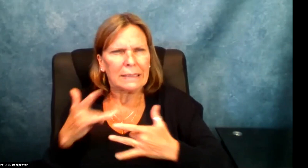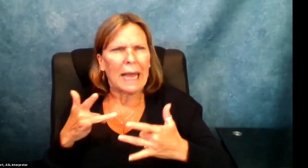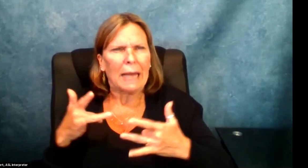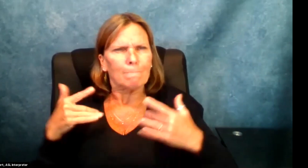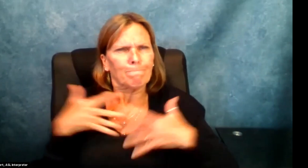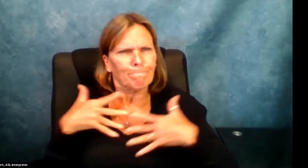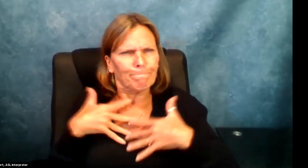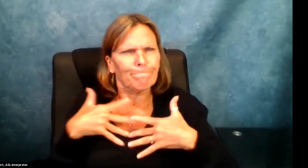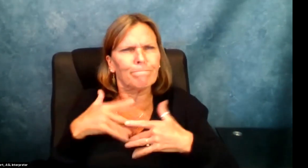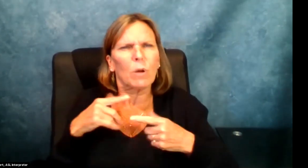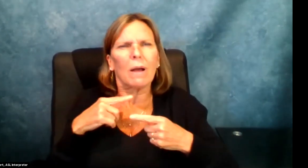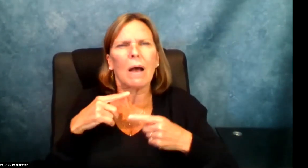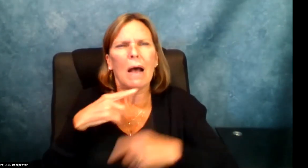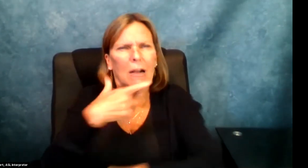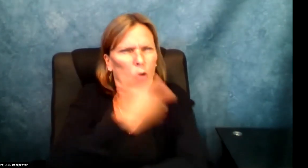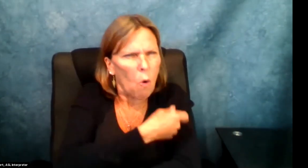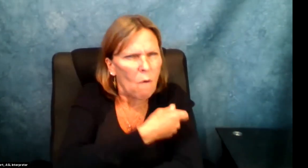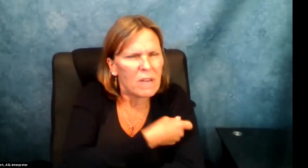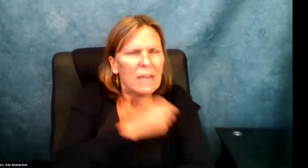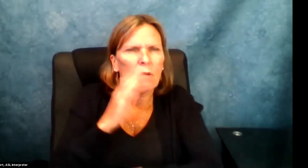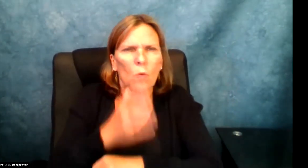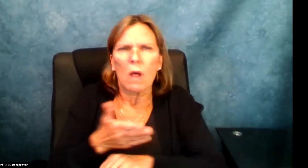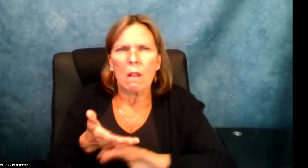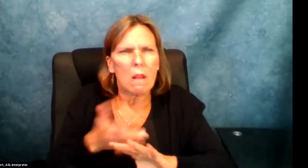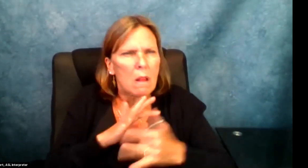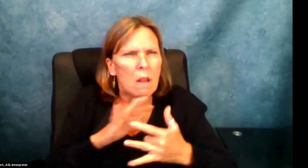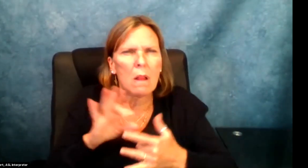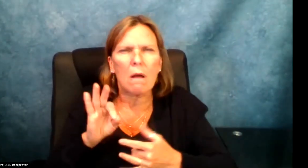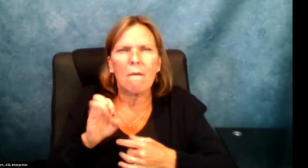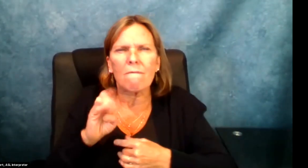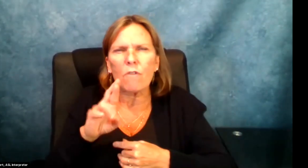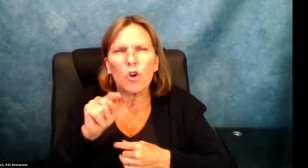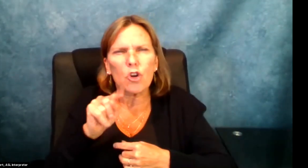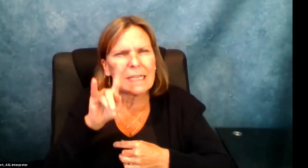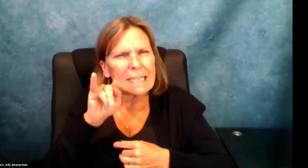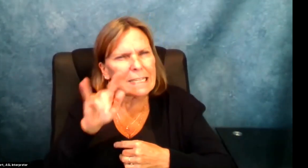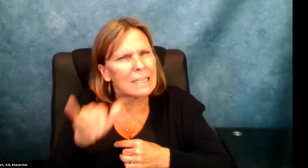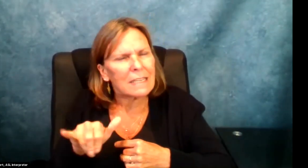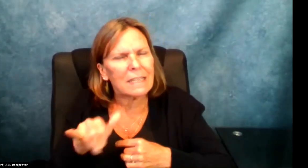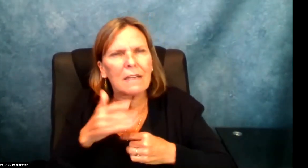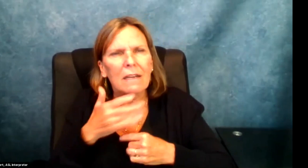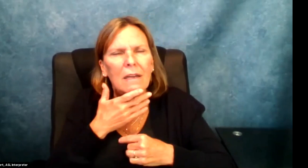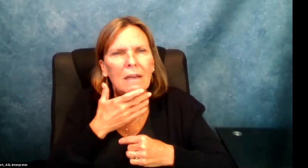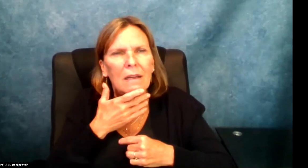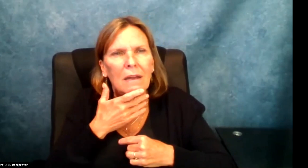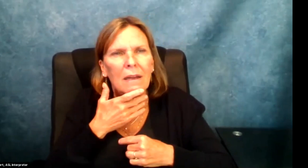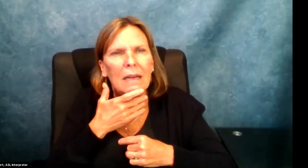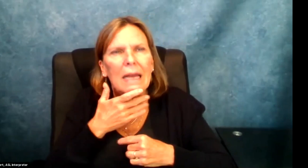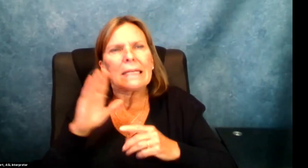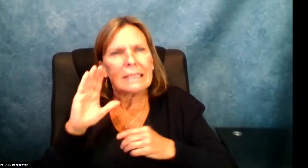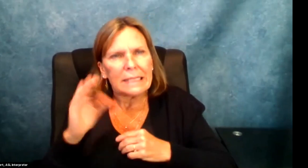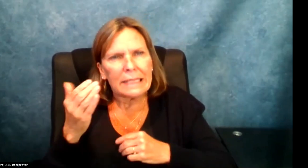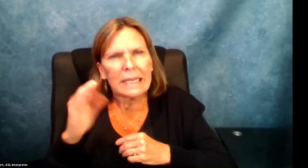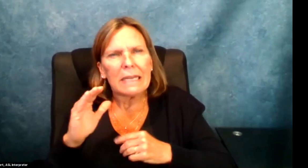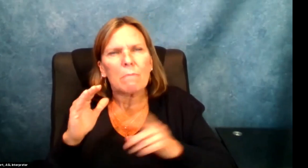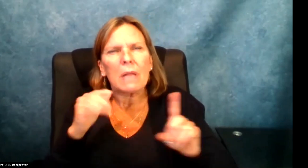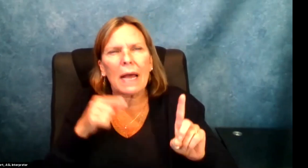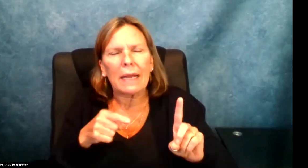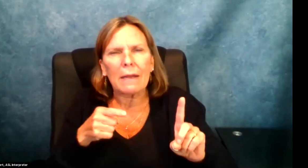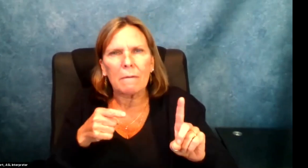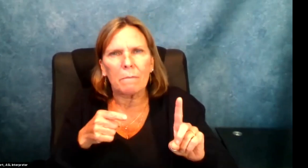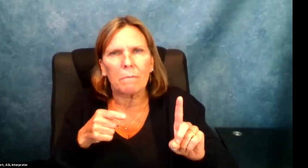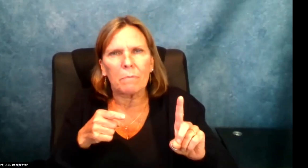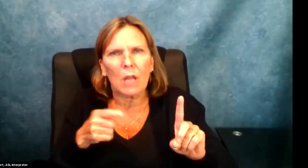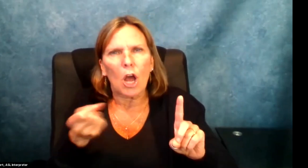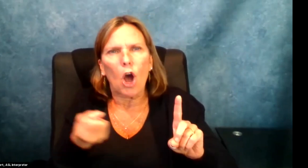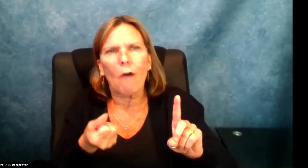trying to figure out where the concern came from around fertility, I found that it sounded like there was a few